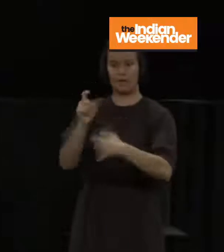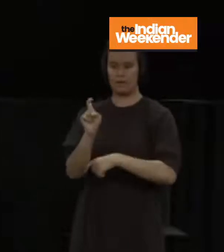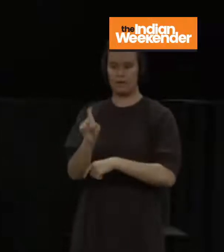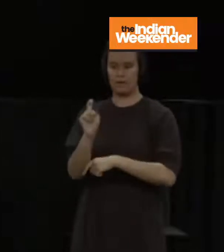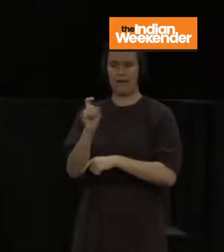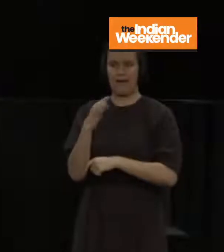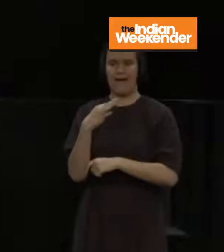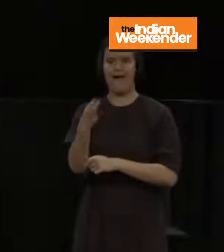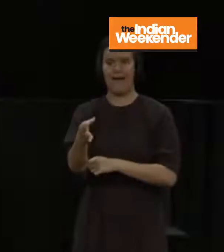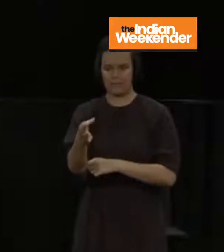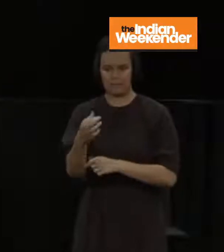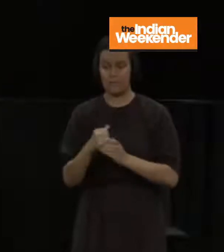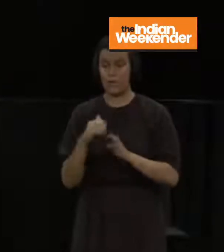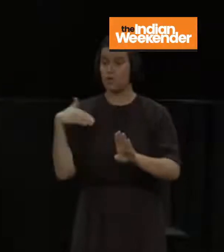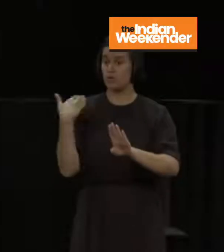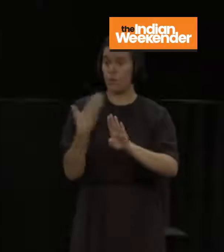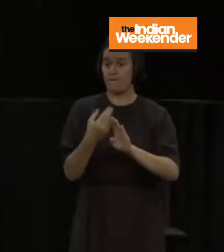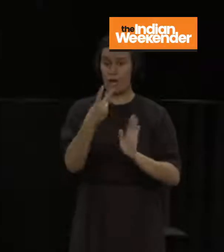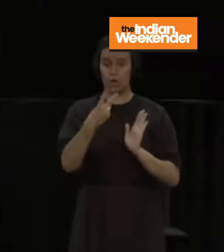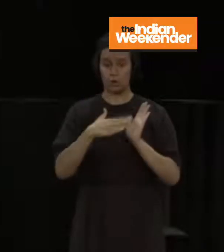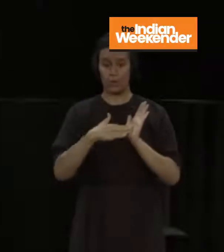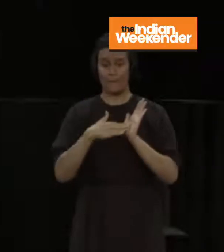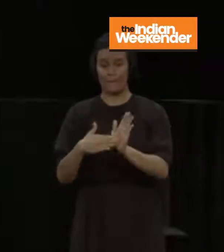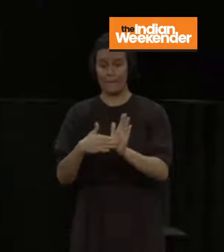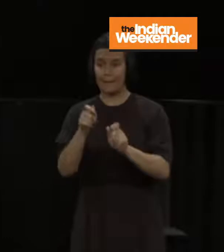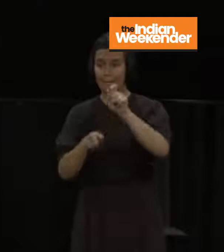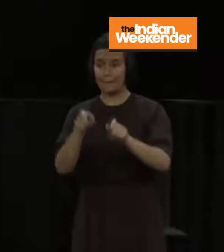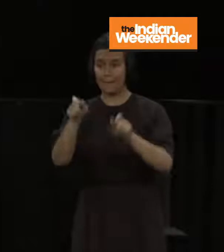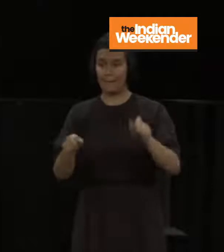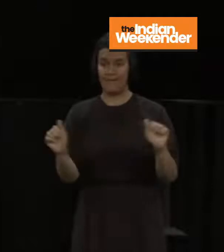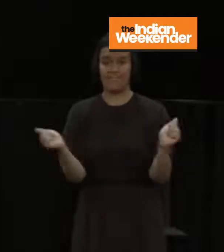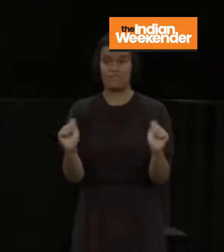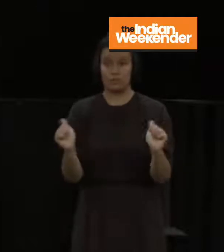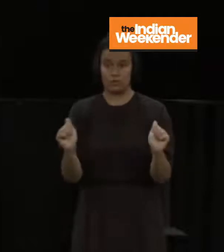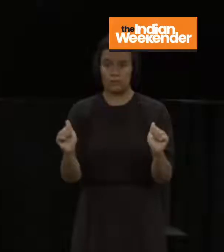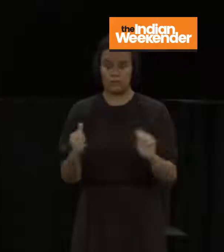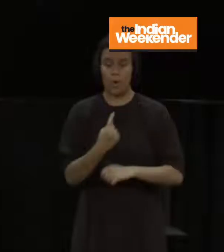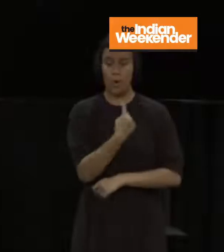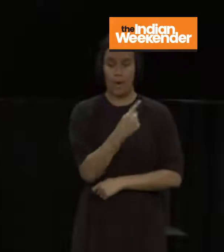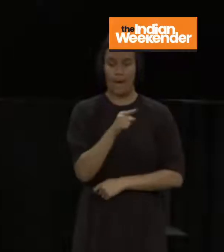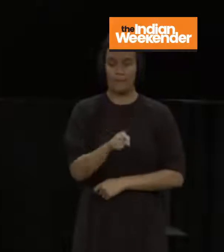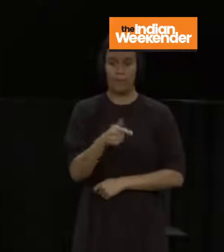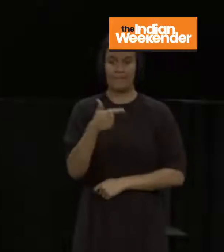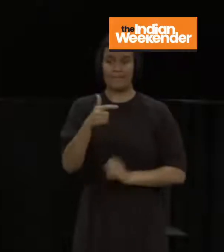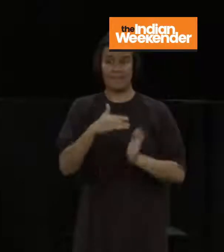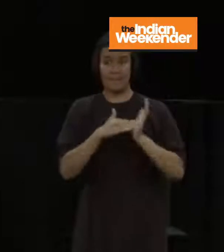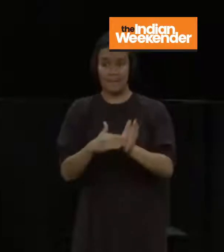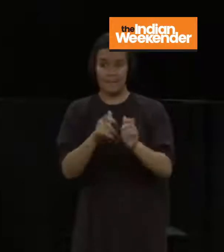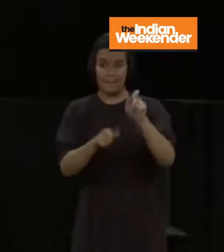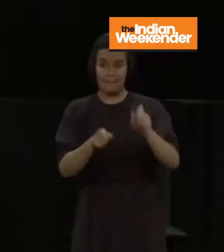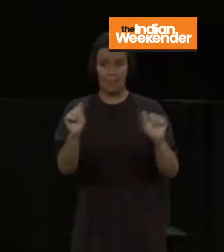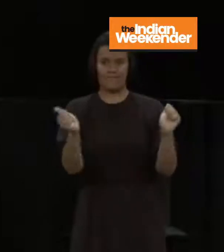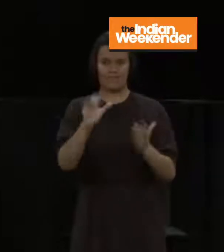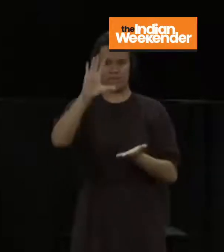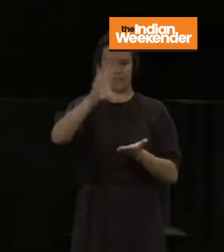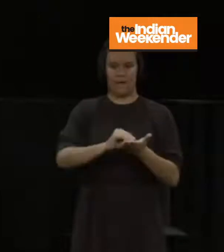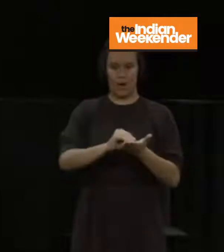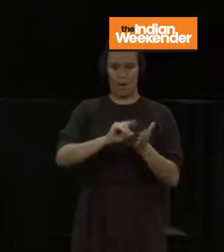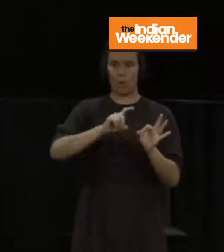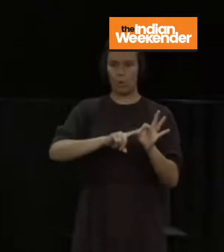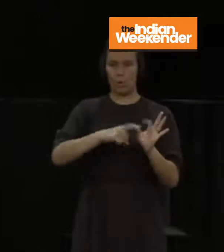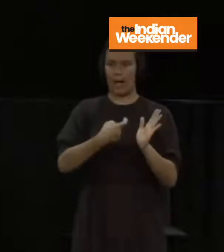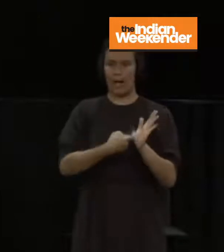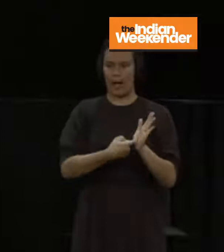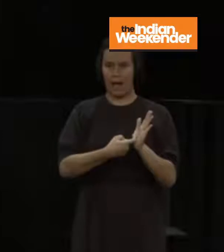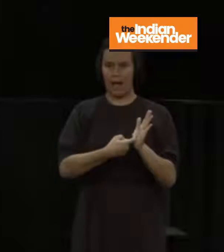2 million people now have created their MyCovid record. About 1.75 million people have downloaded their QR codes, and about another 250,000